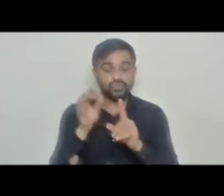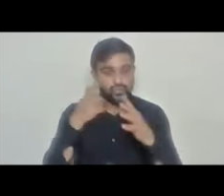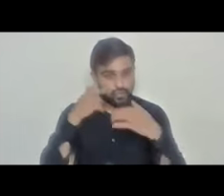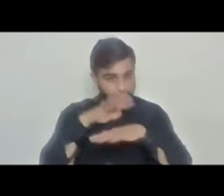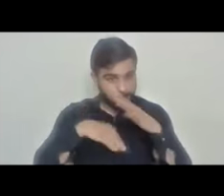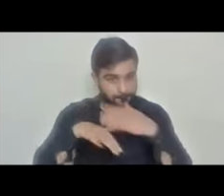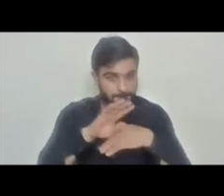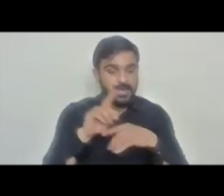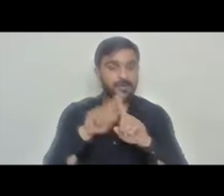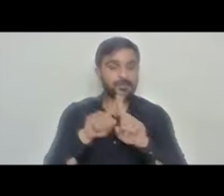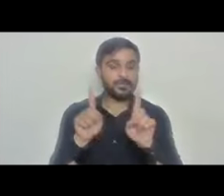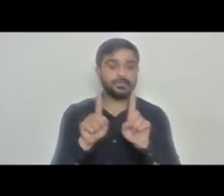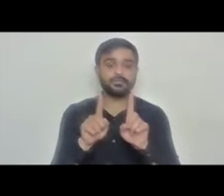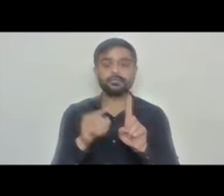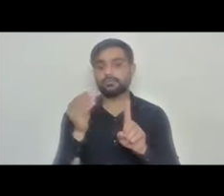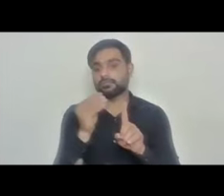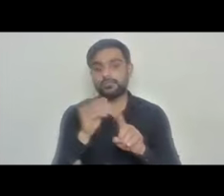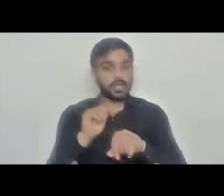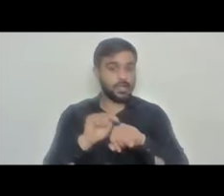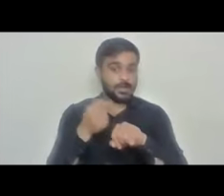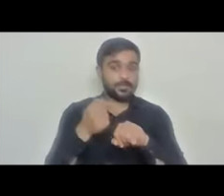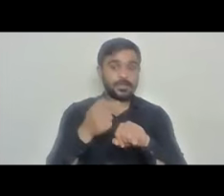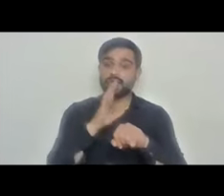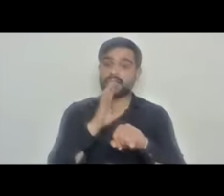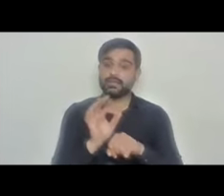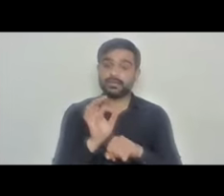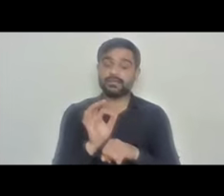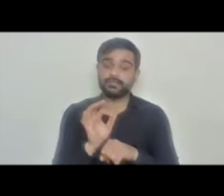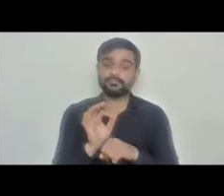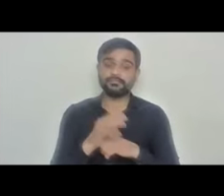but there is an opportunity to actually